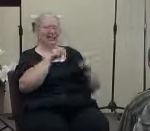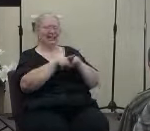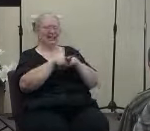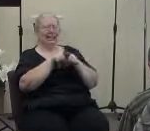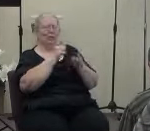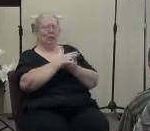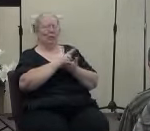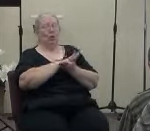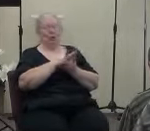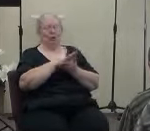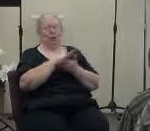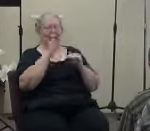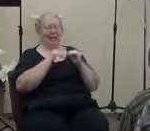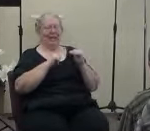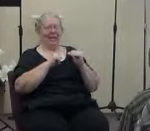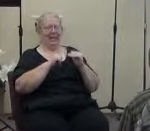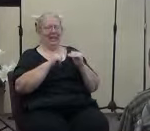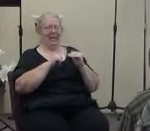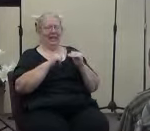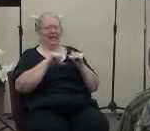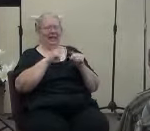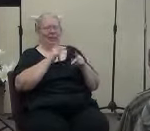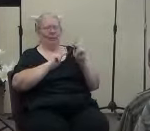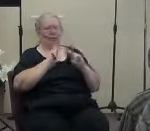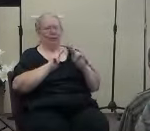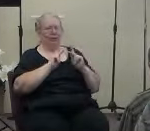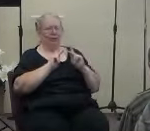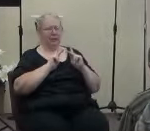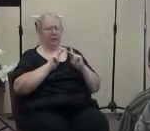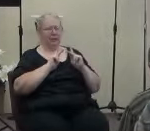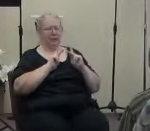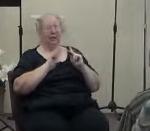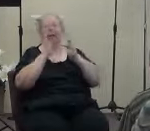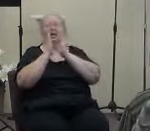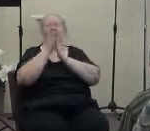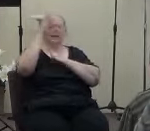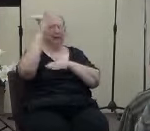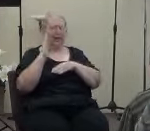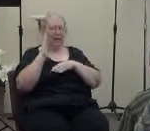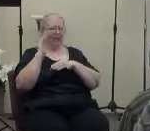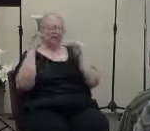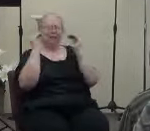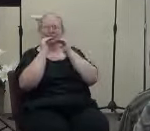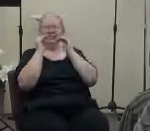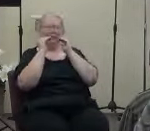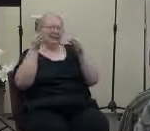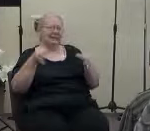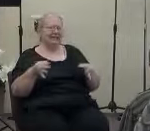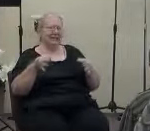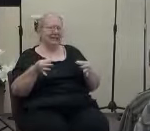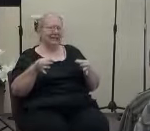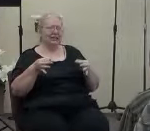then we ask God for wisdom and just decisions. And then we sit there and wonder, why